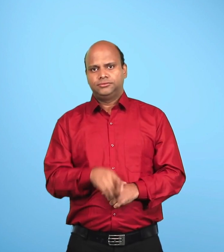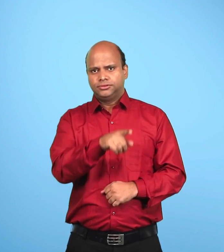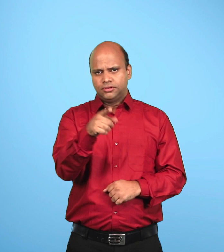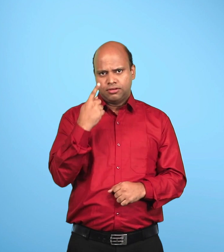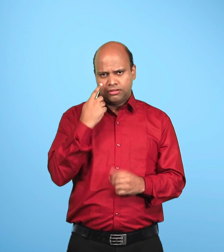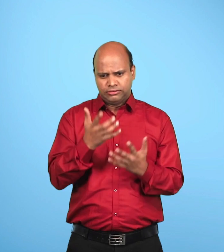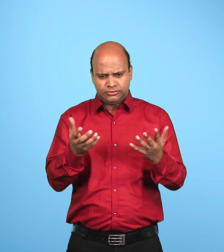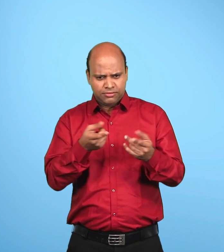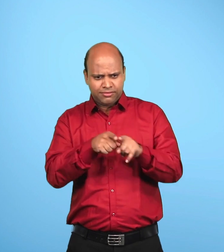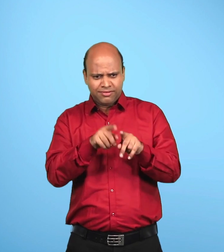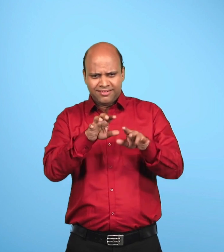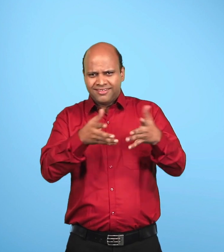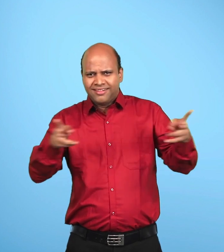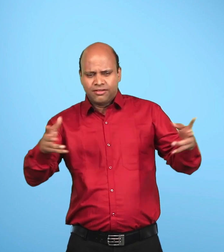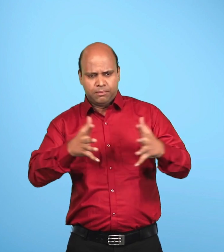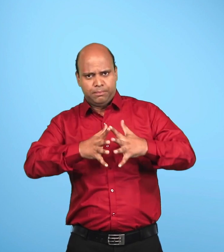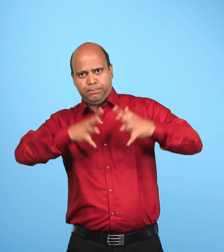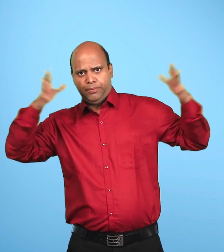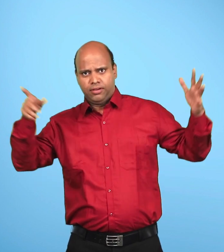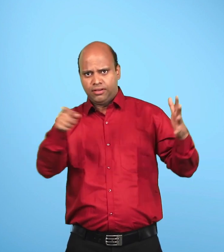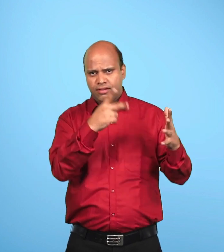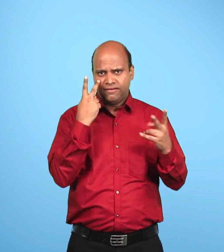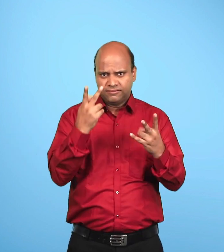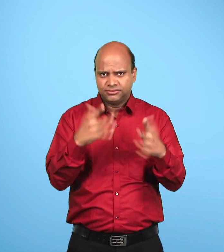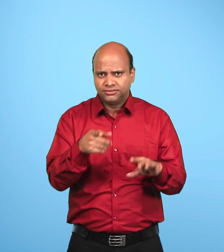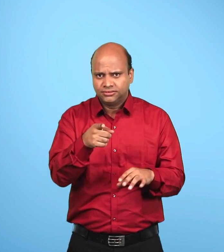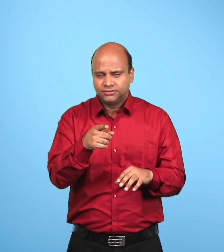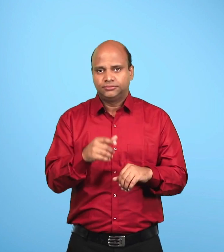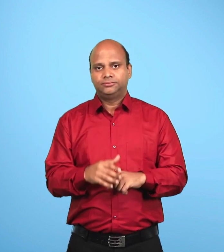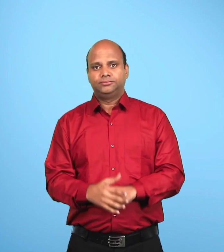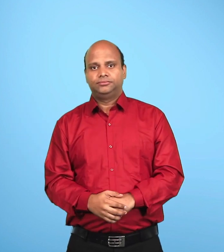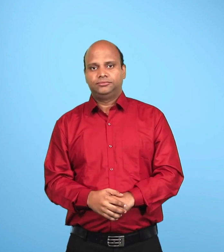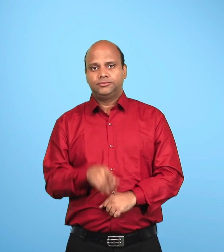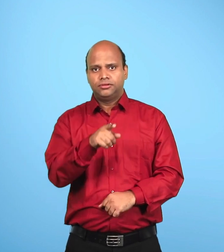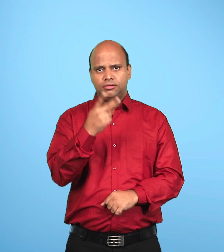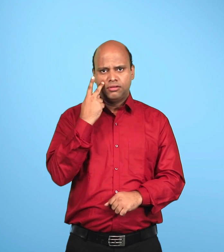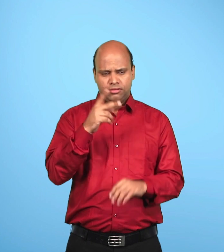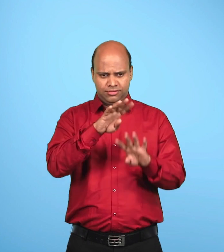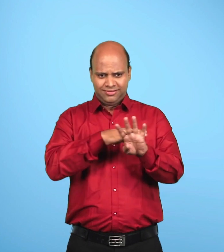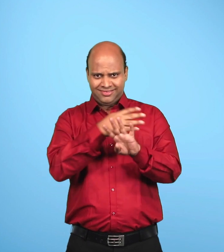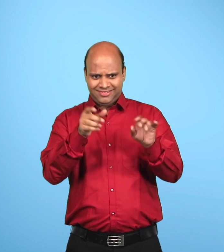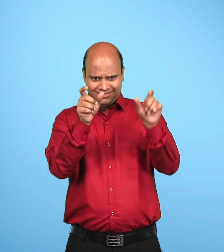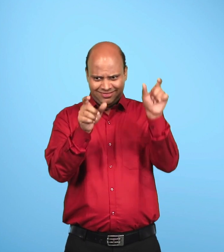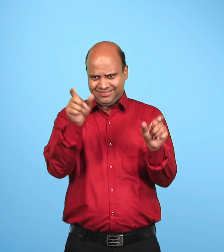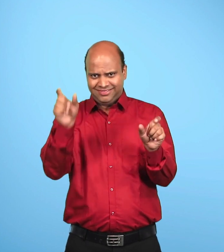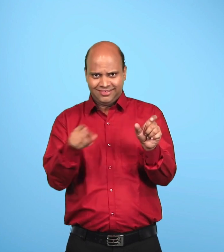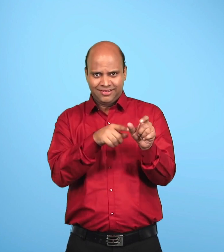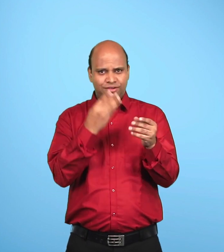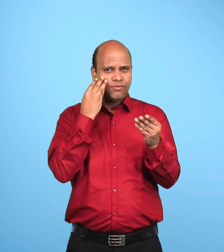Look at what you have entered in the column for the desert and the column for the sea in table 9.1. Did you